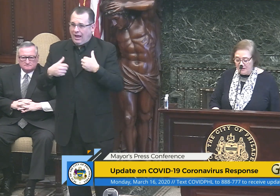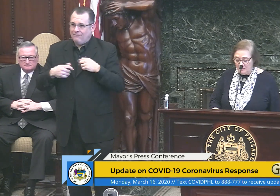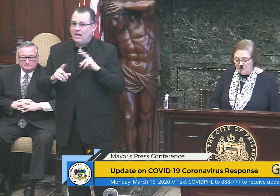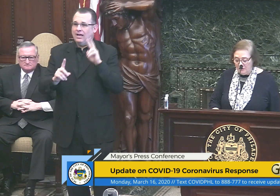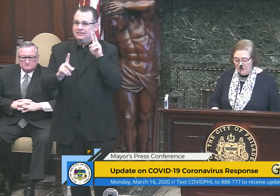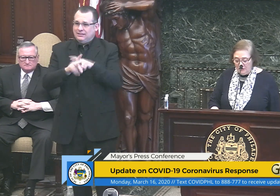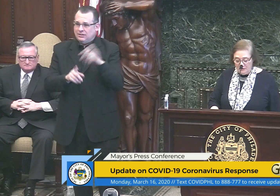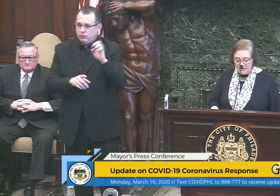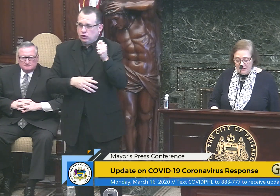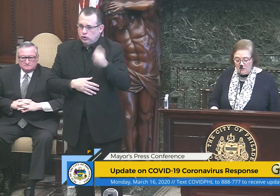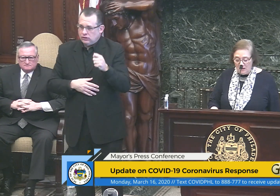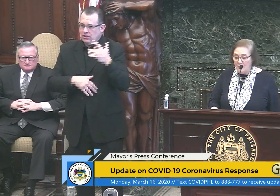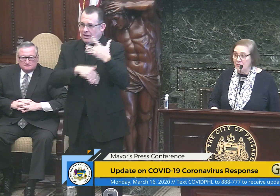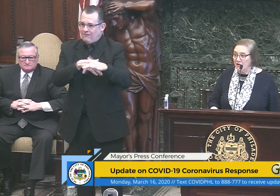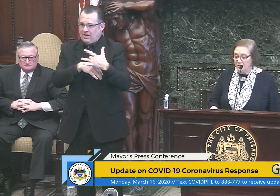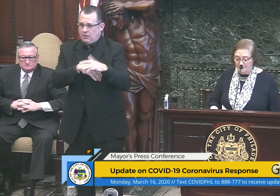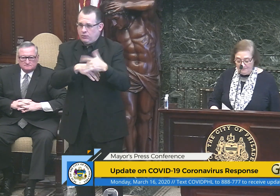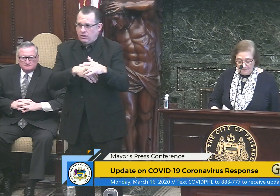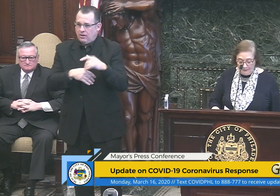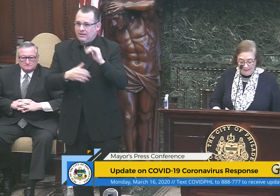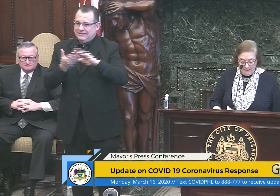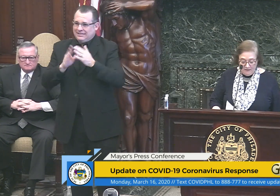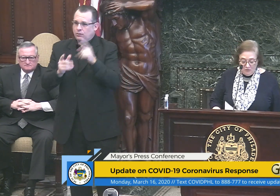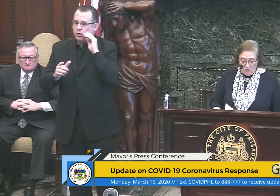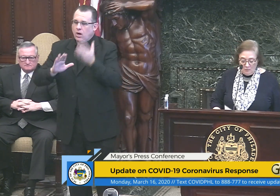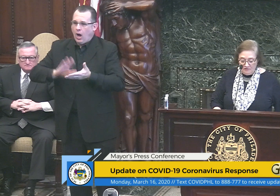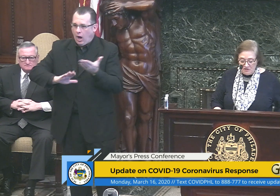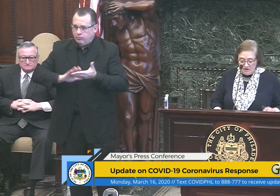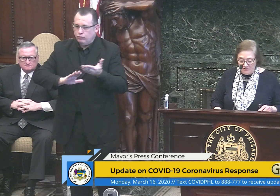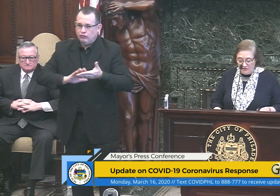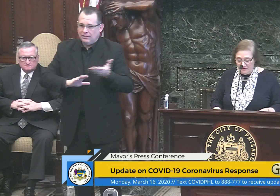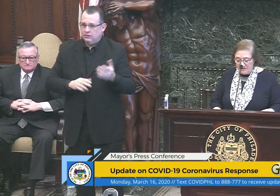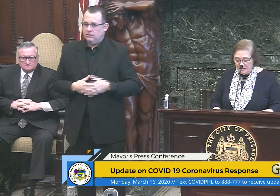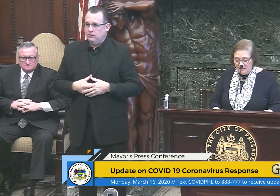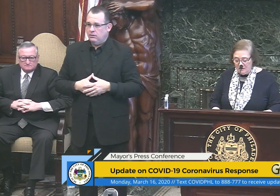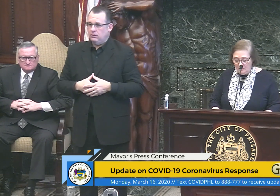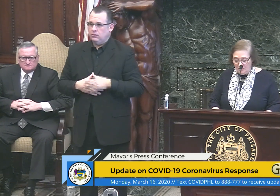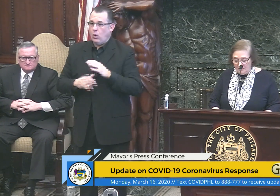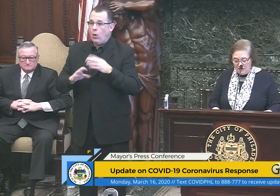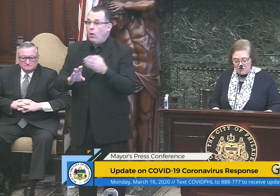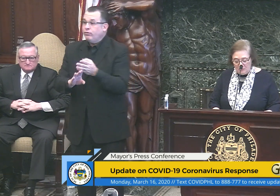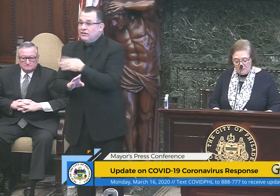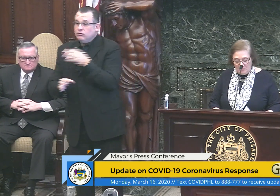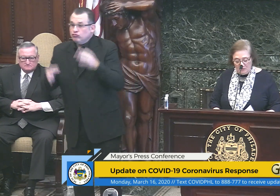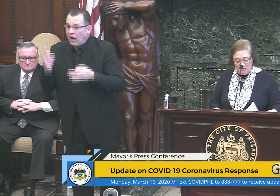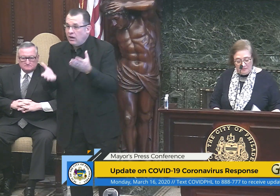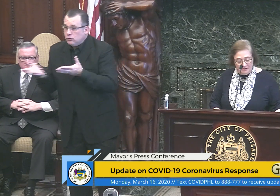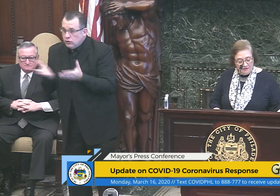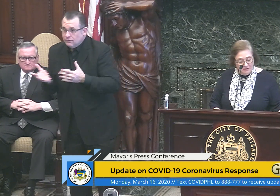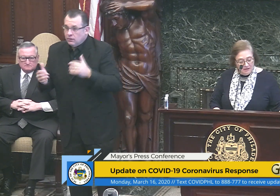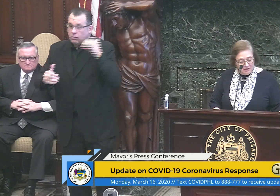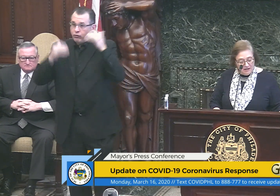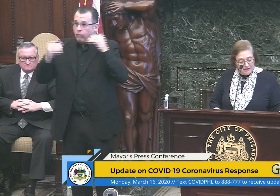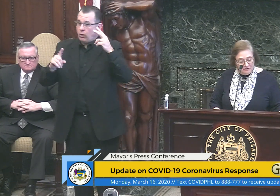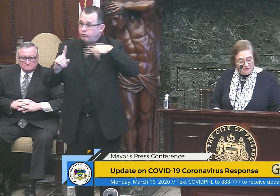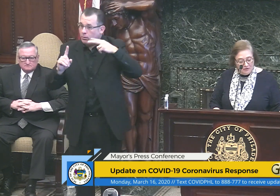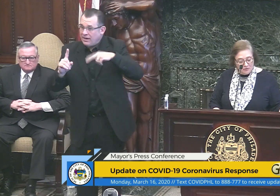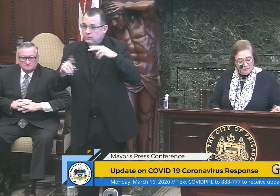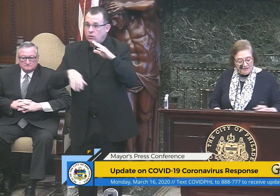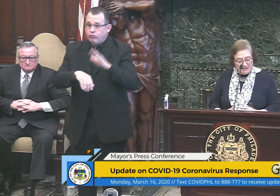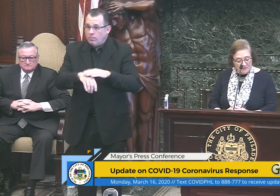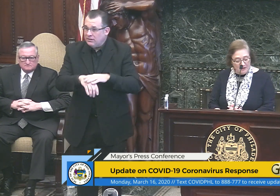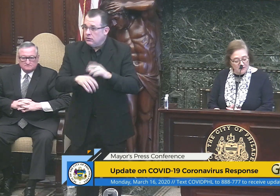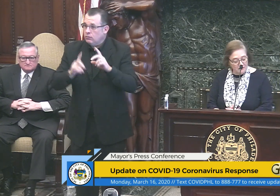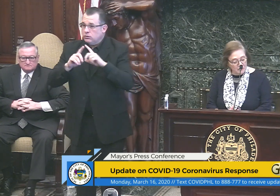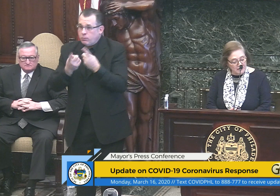judge available for the City Hall operator. All pretrial services in adult probation and parole department client interviews